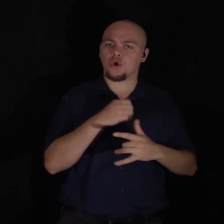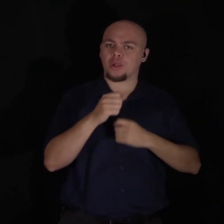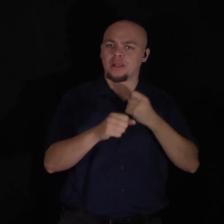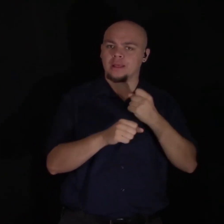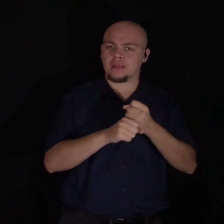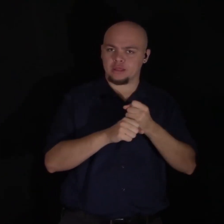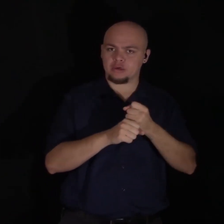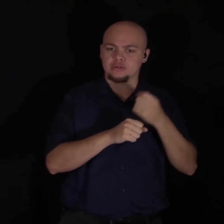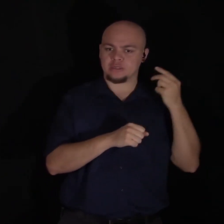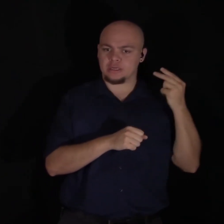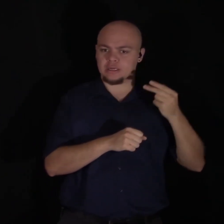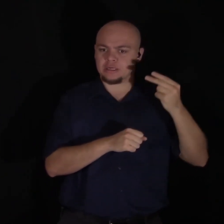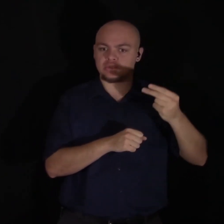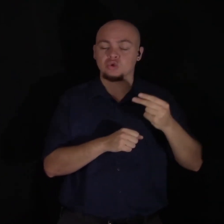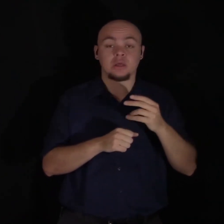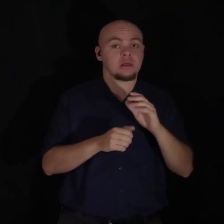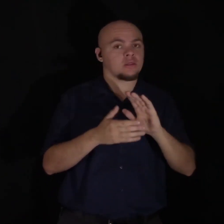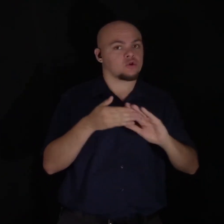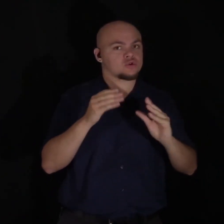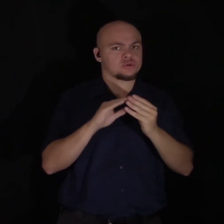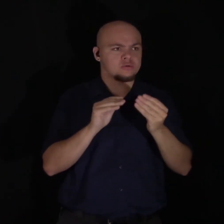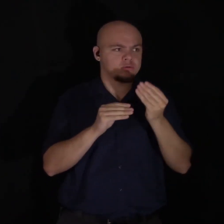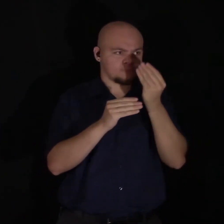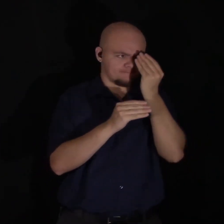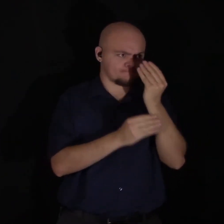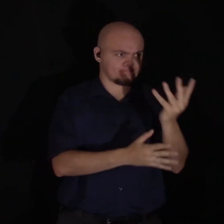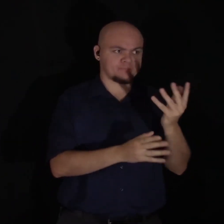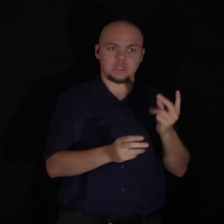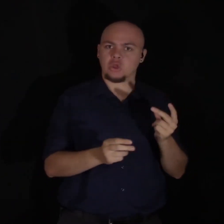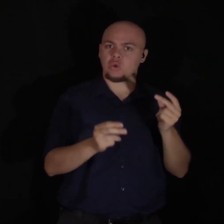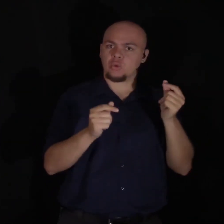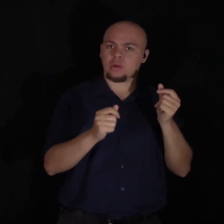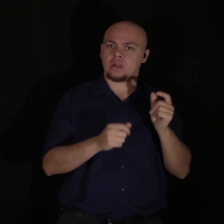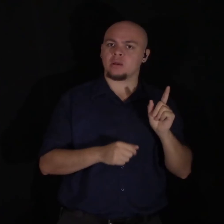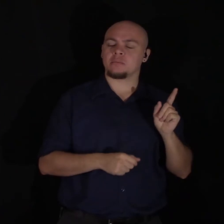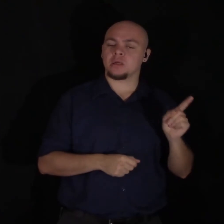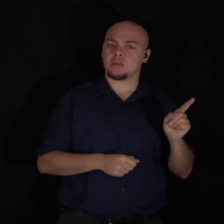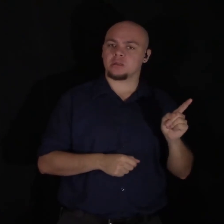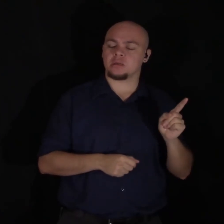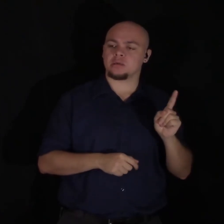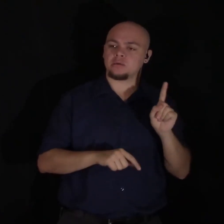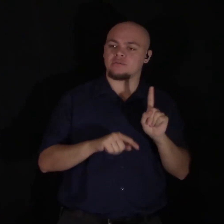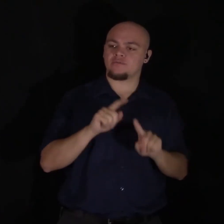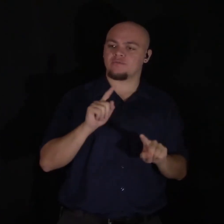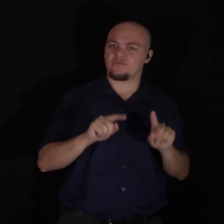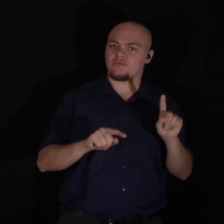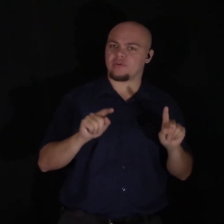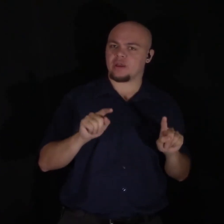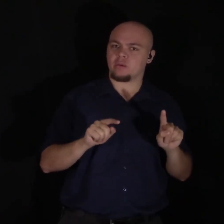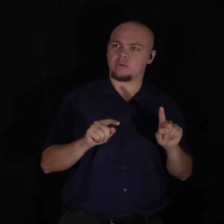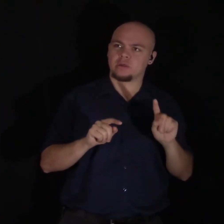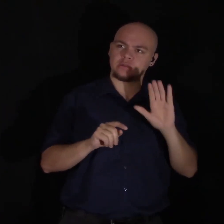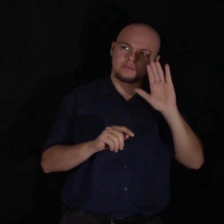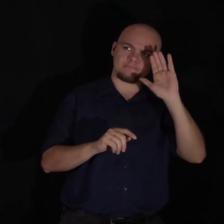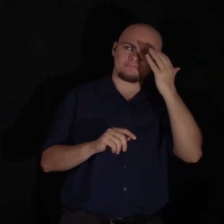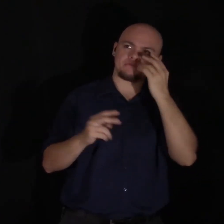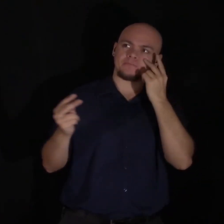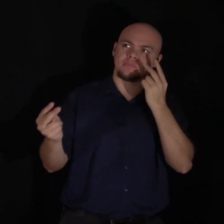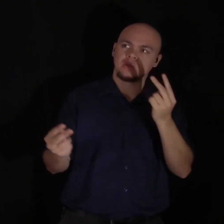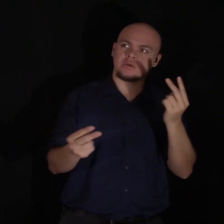The tale was quickly told, but it awakened various trains of reflection. I spoke